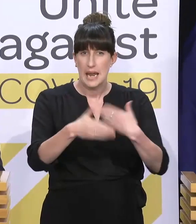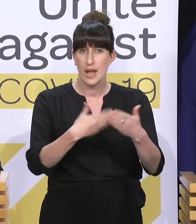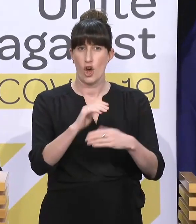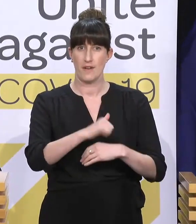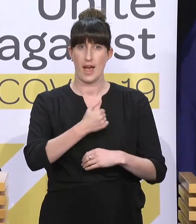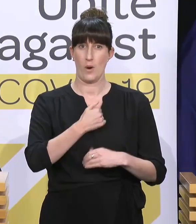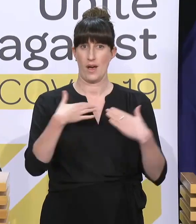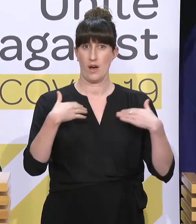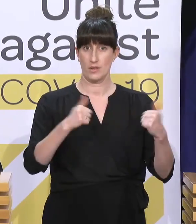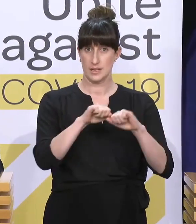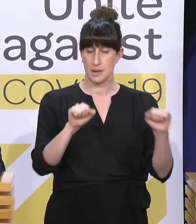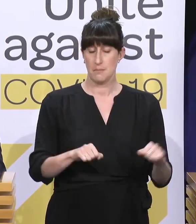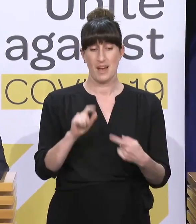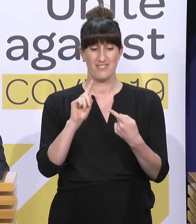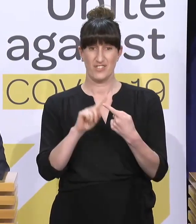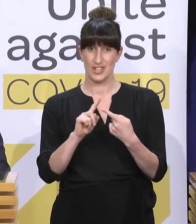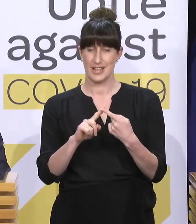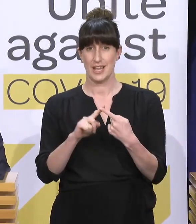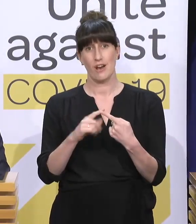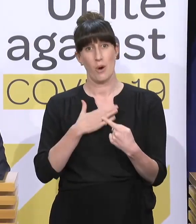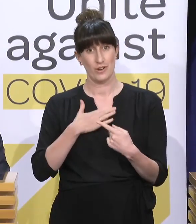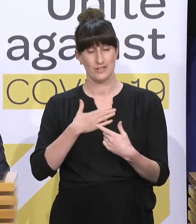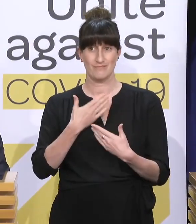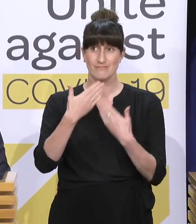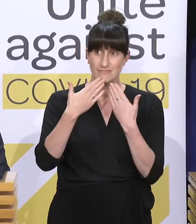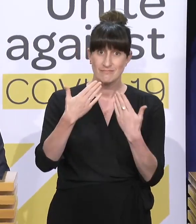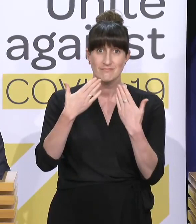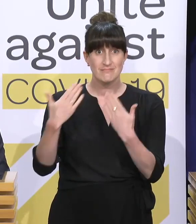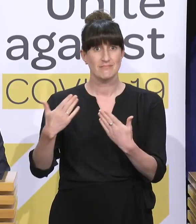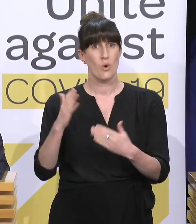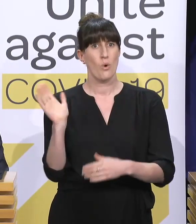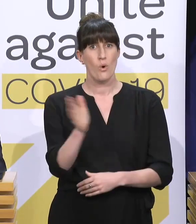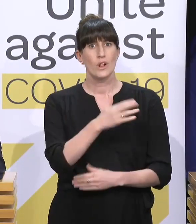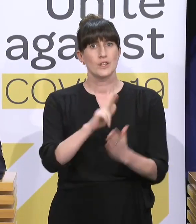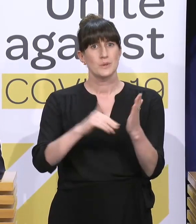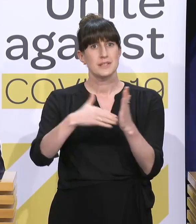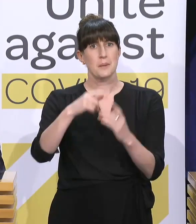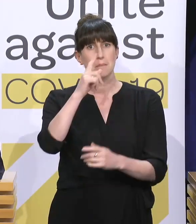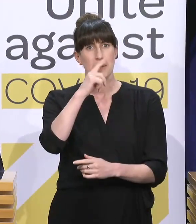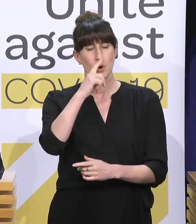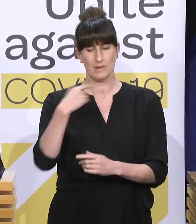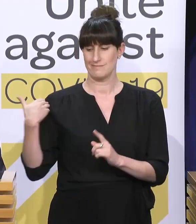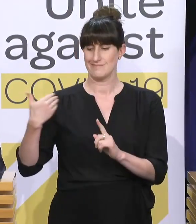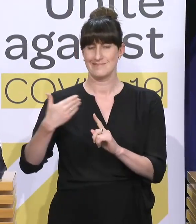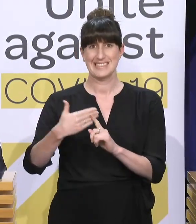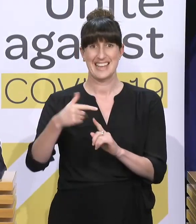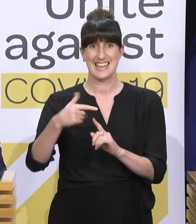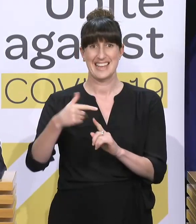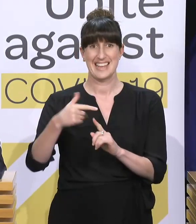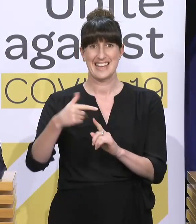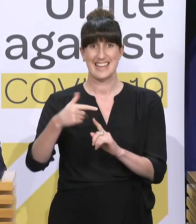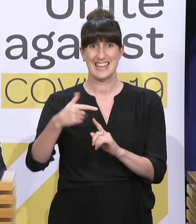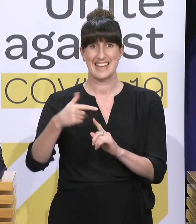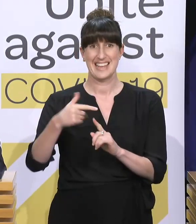But firstly, I want to acknowledge the huge efforts of New Zealanders over what has been an incredibly interesting and challenging 12